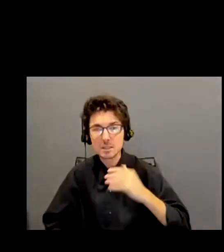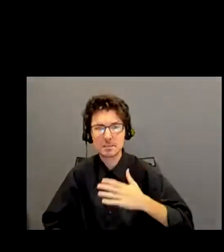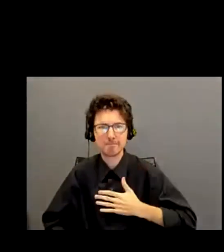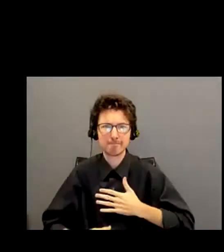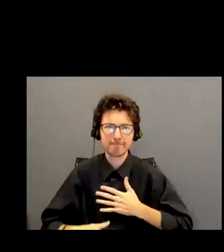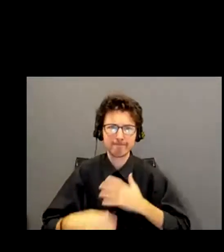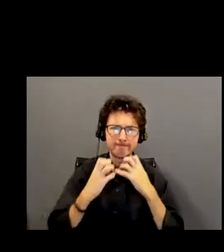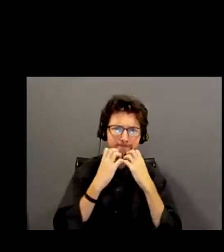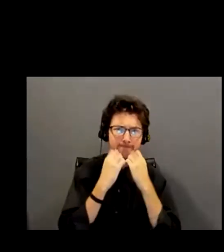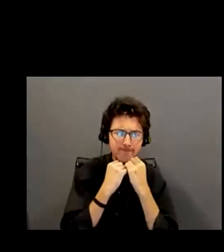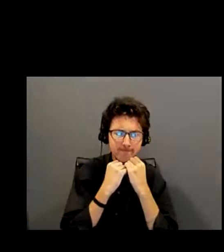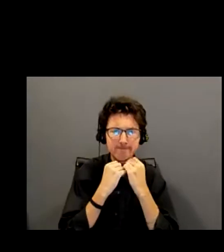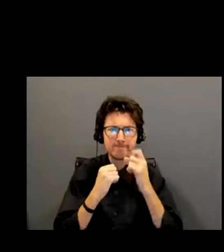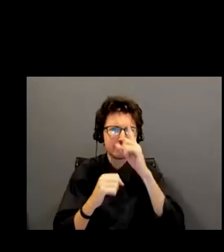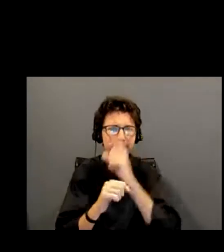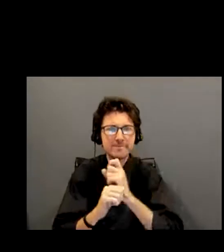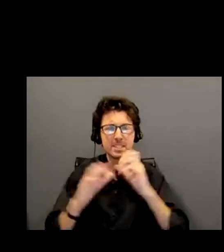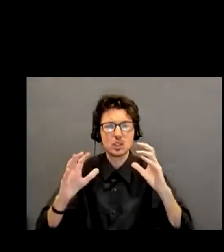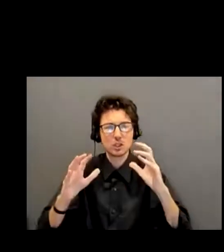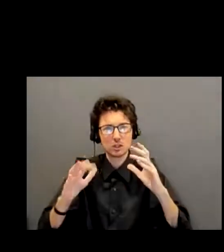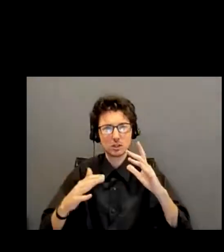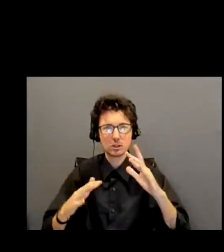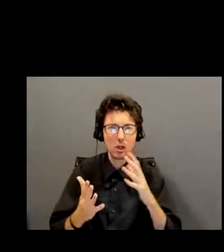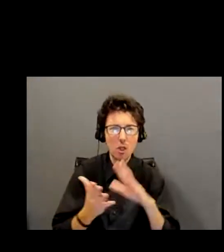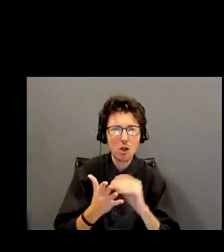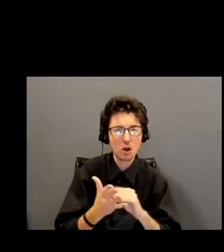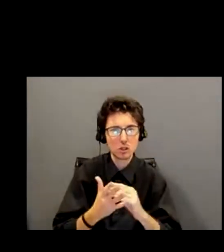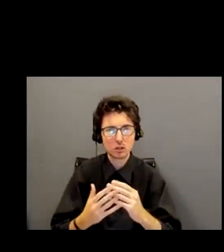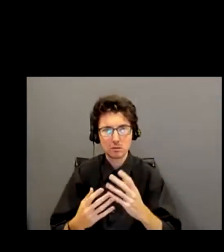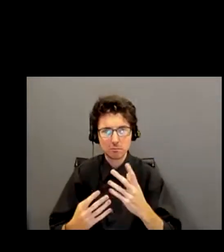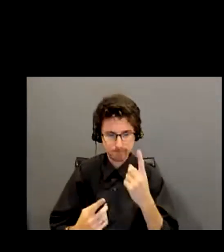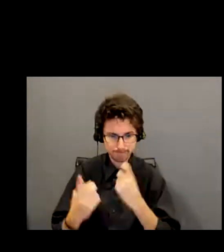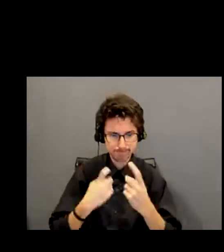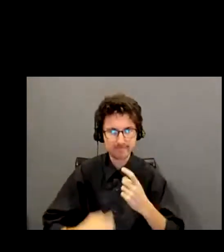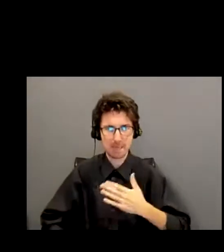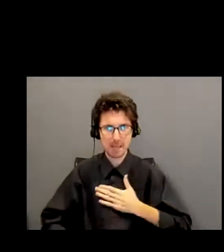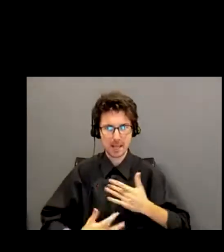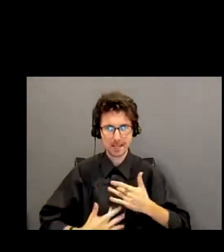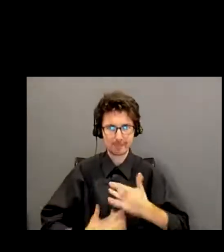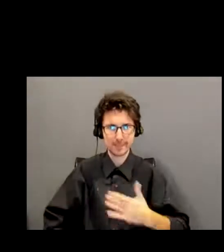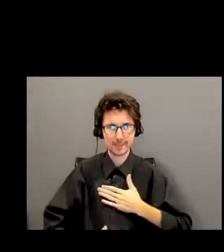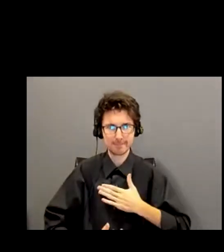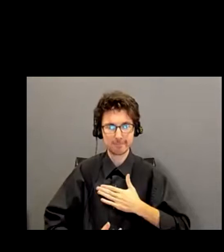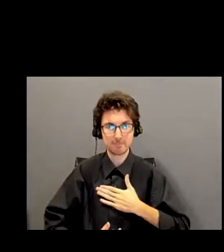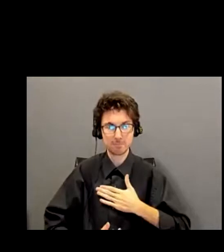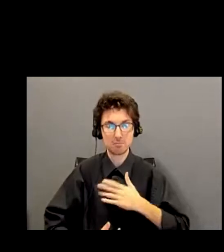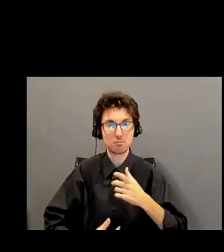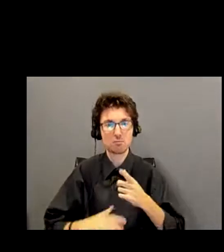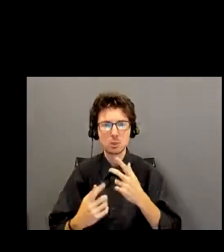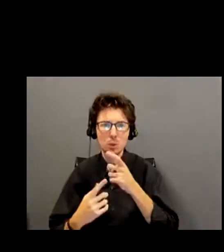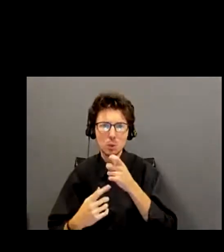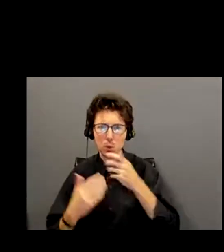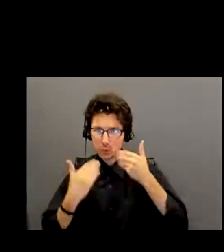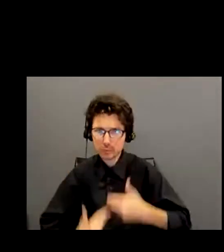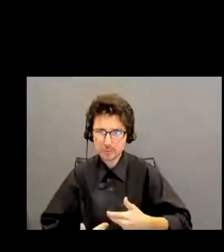vision better, that you'd trust me with your vote on November 30th. I wish